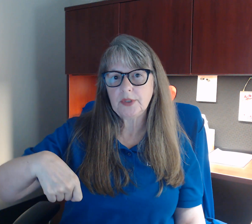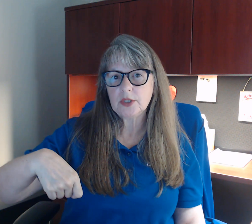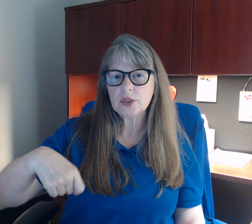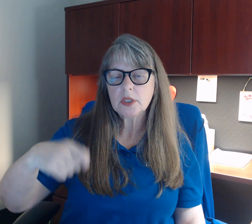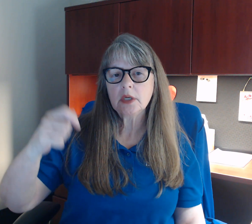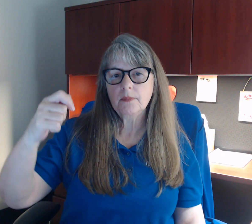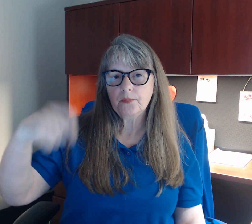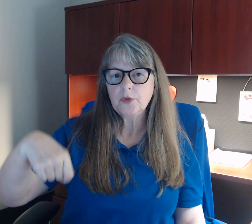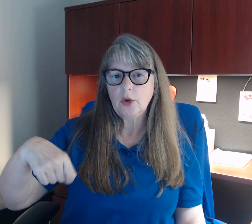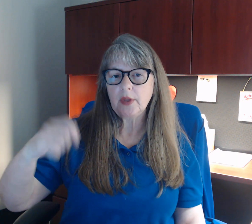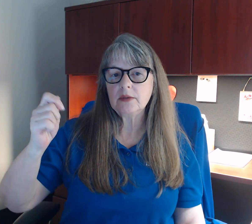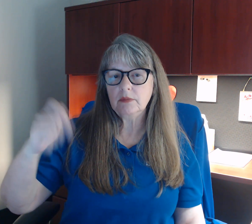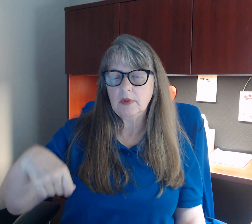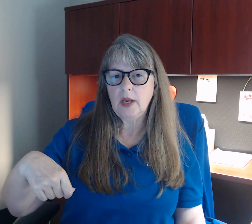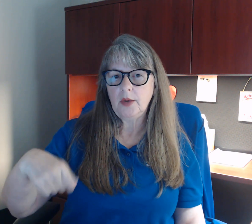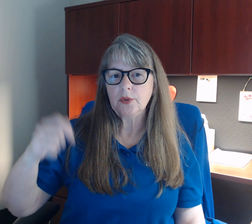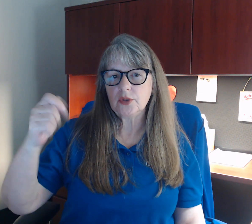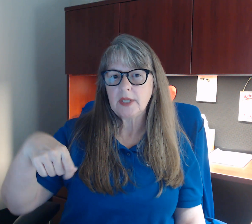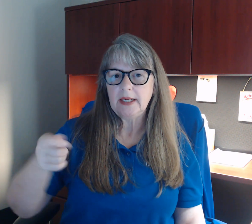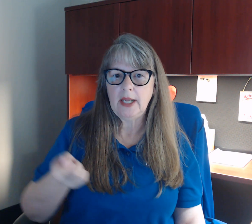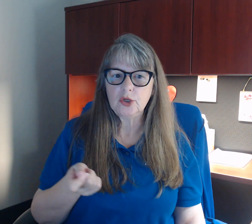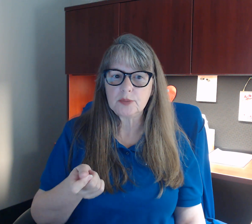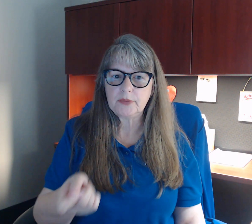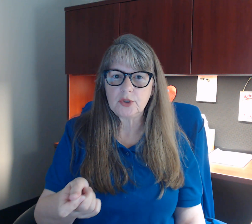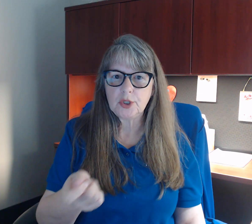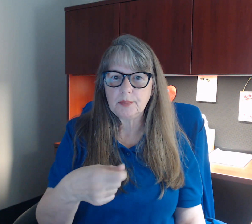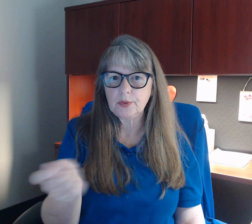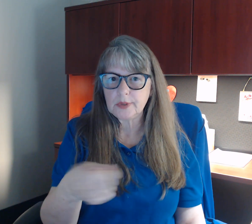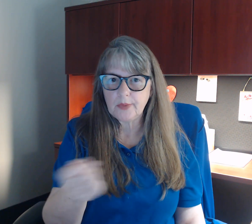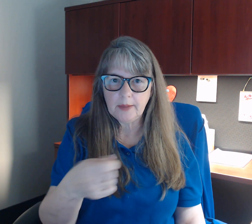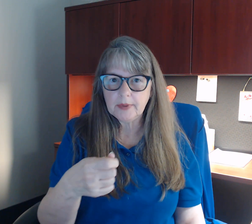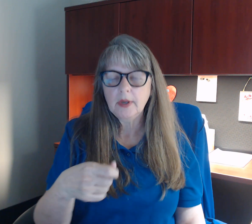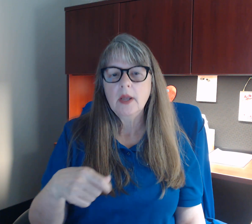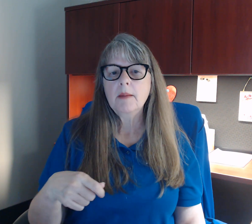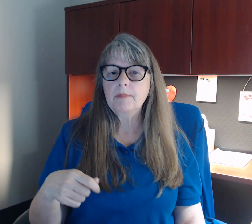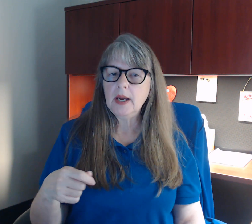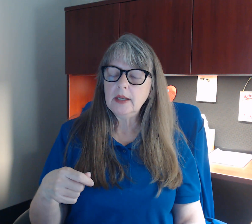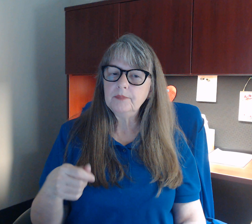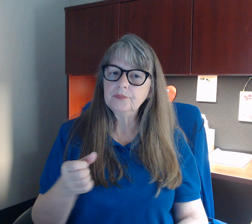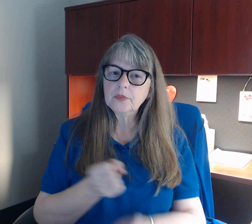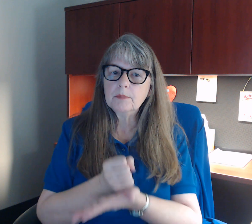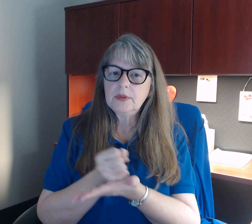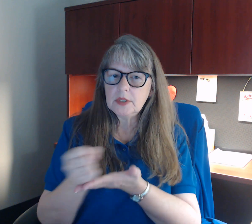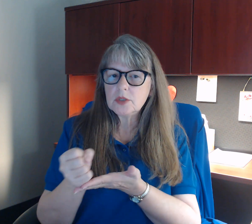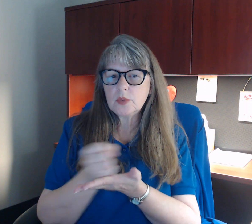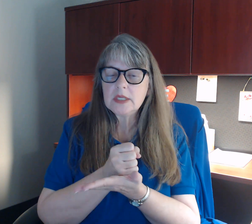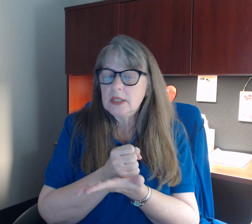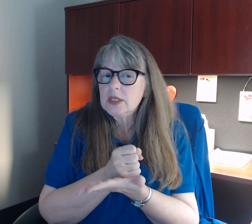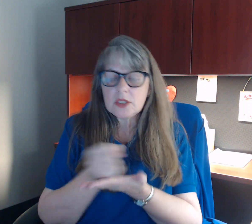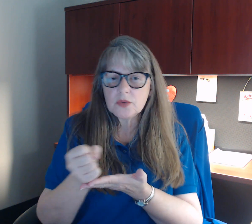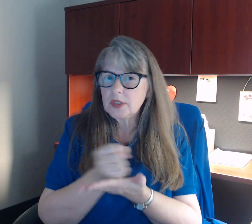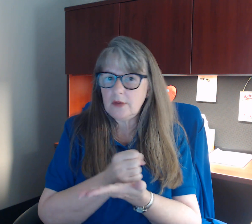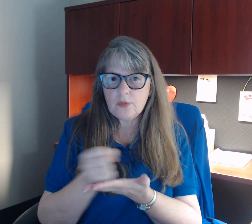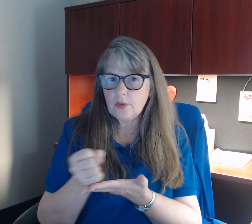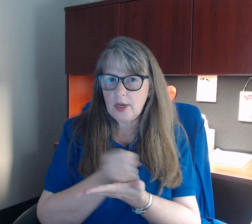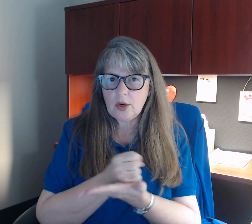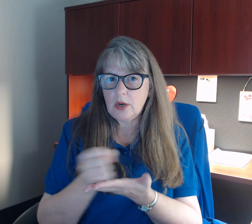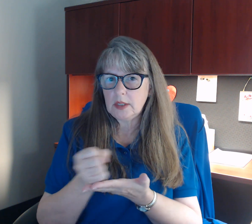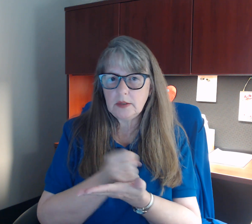this, when you slide it now you just put the chip or you swipe it. But this is still a sign for a credit card. It has